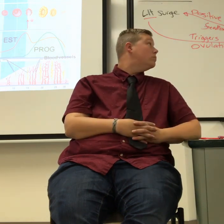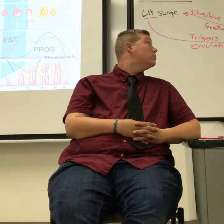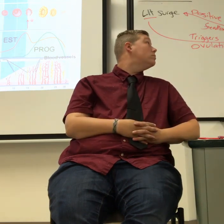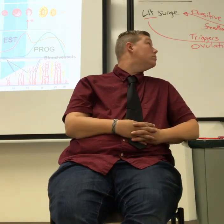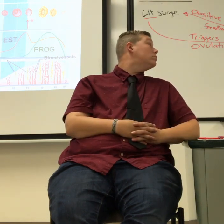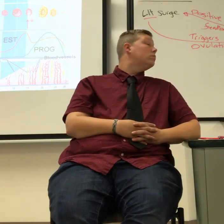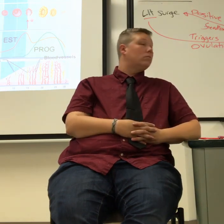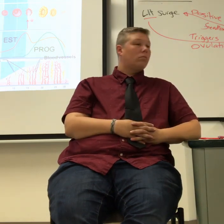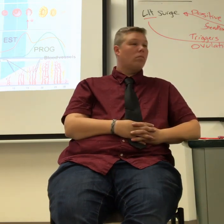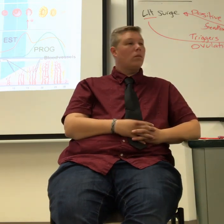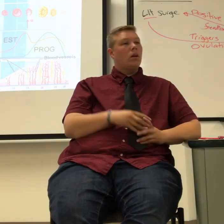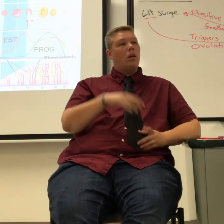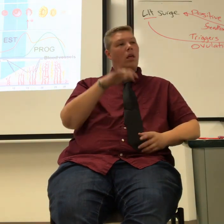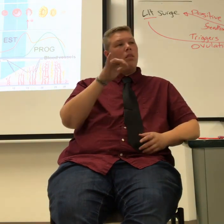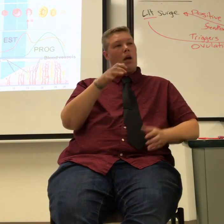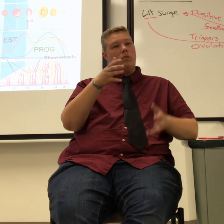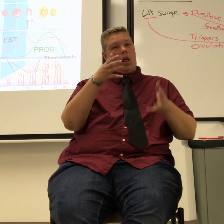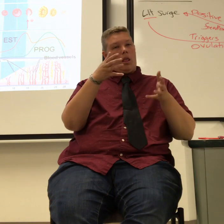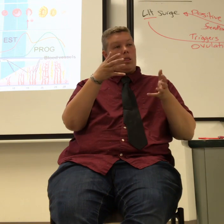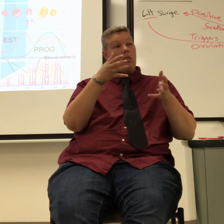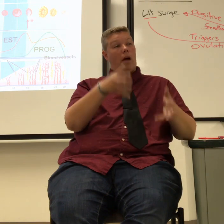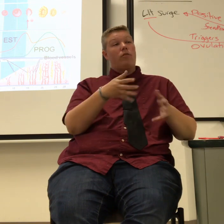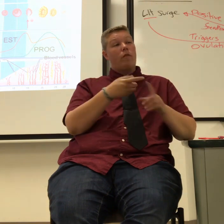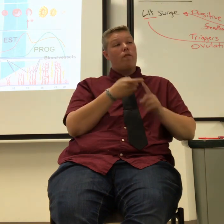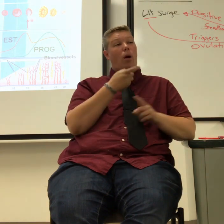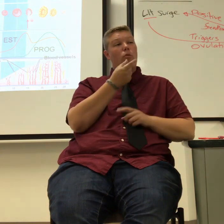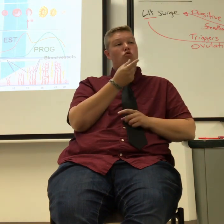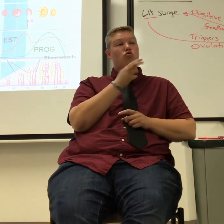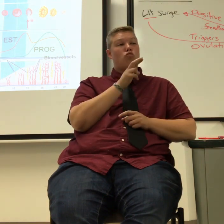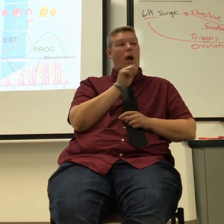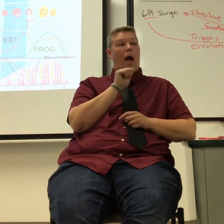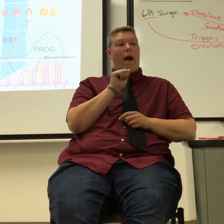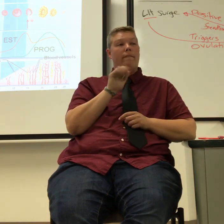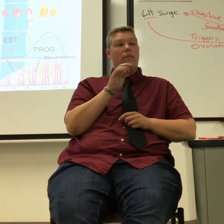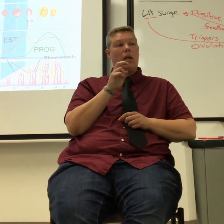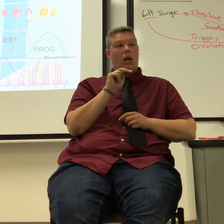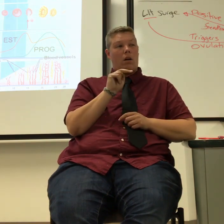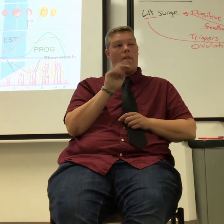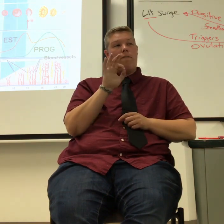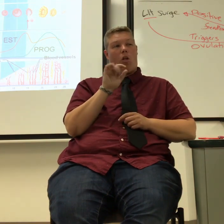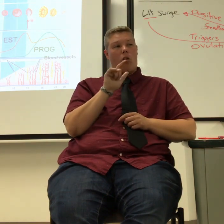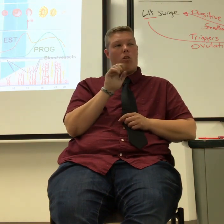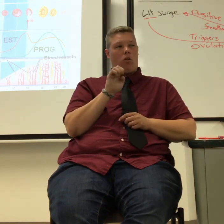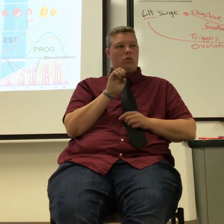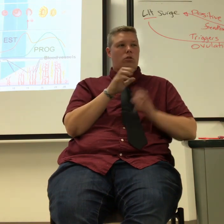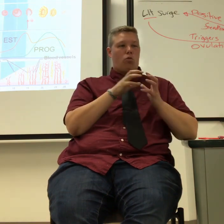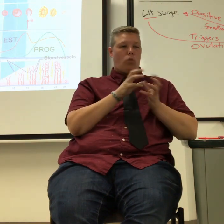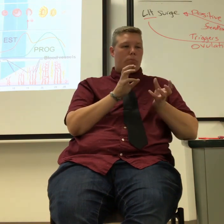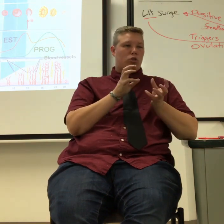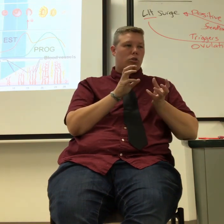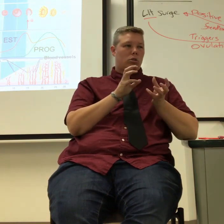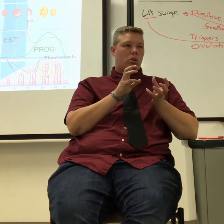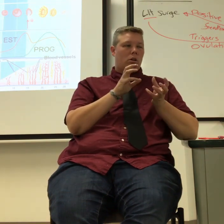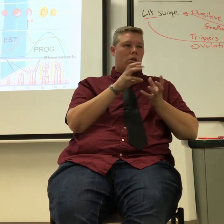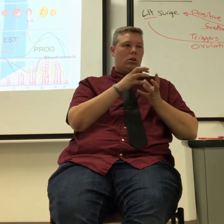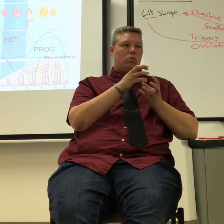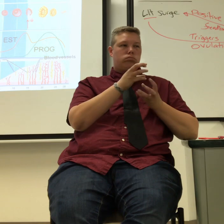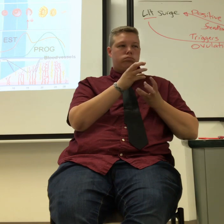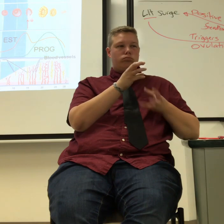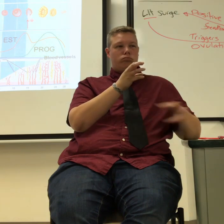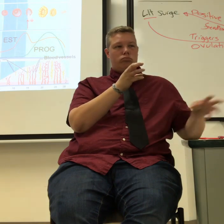This is the remnant of what's left of the graphene follicle. So it's all one thing I'm describing here. The bleeding